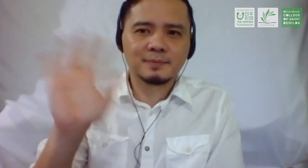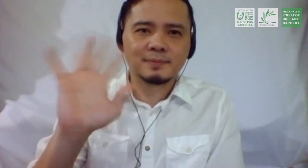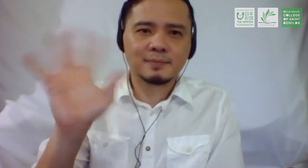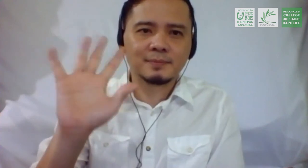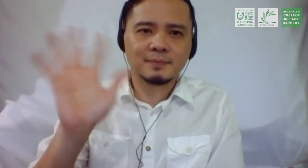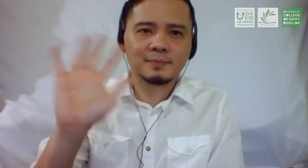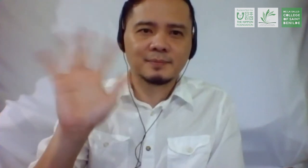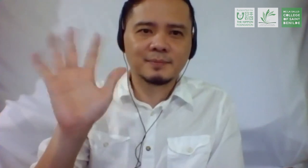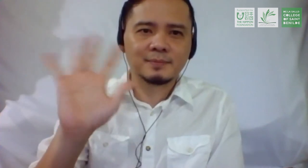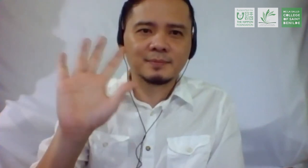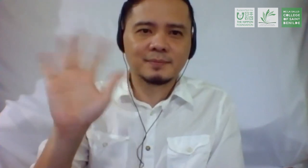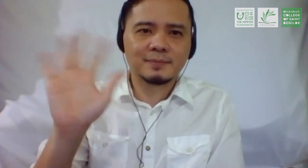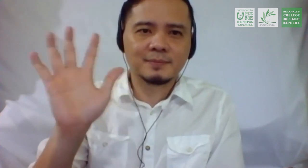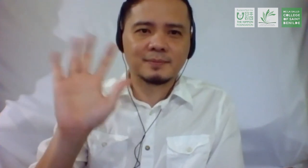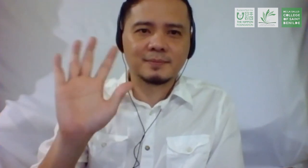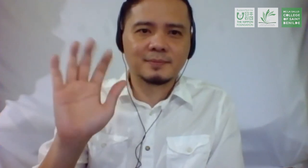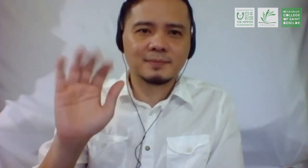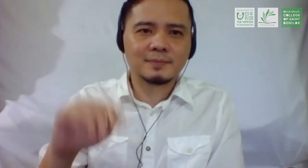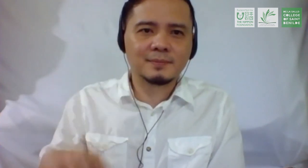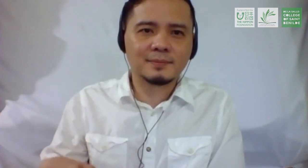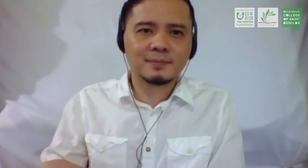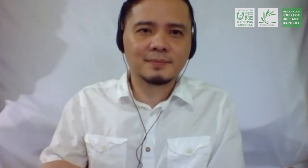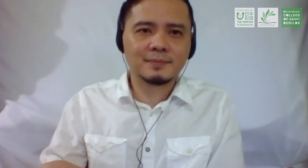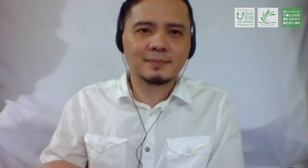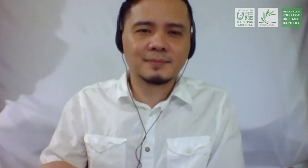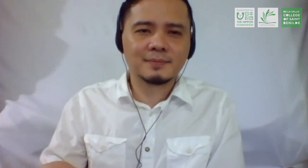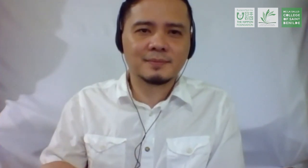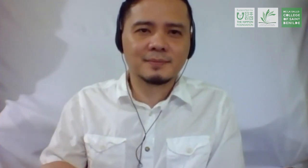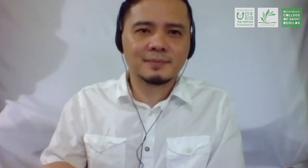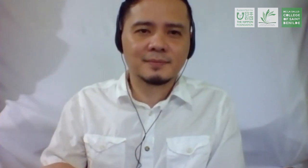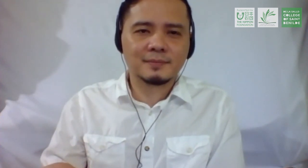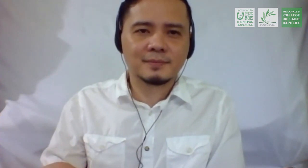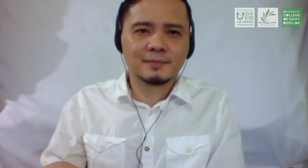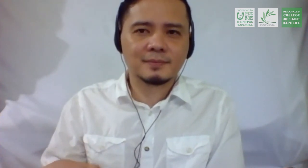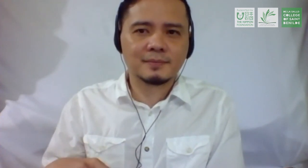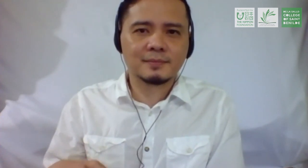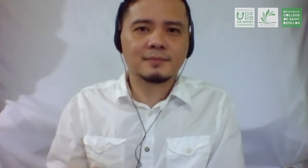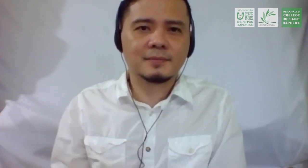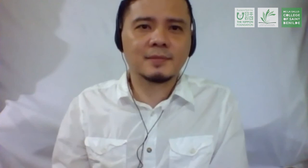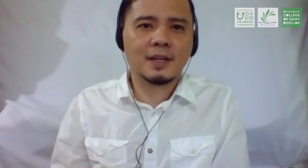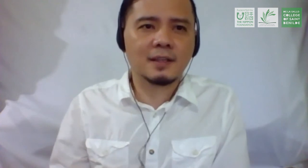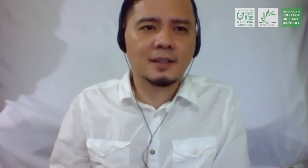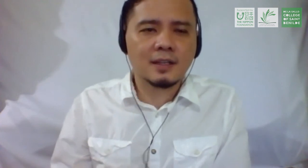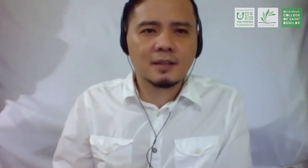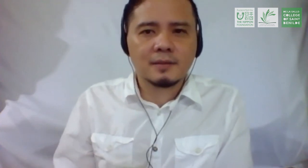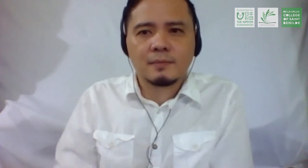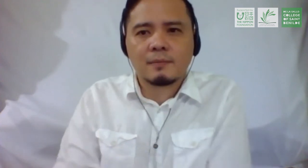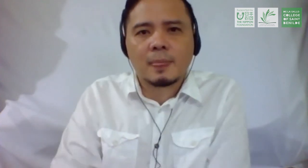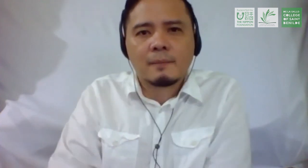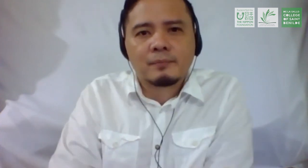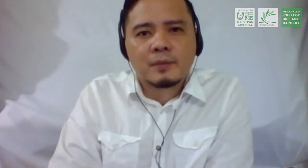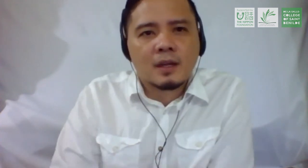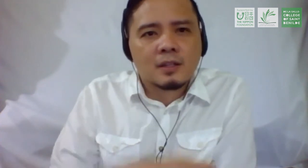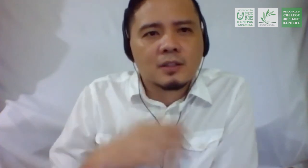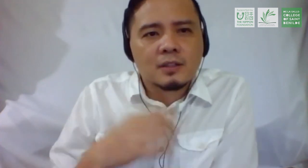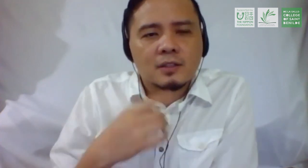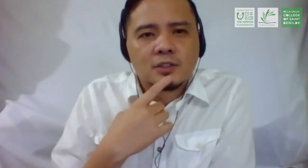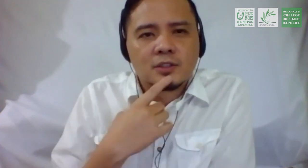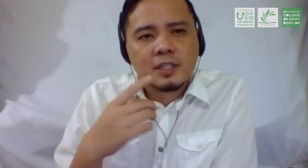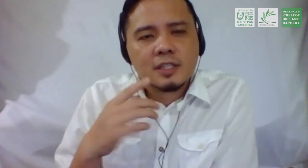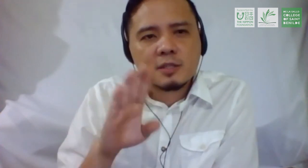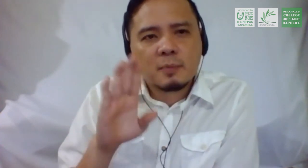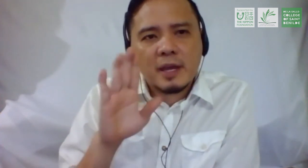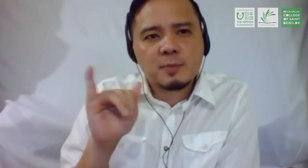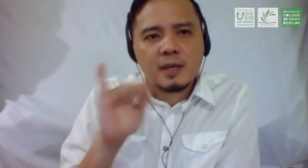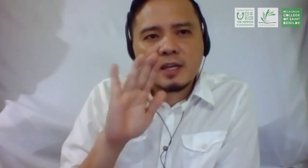Moving on Okay, along, saglit lang siya. 2, 3, and maybe tomorrow finish 4. Yeah. Good. Okay. Sir,